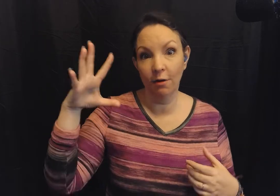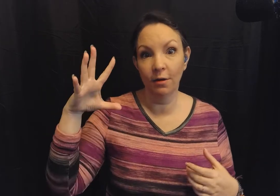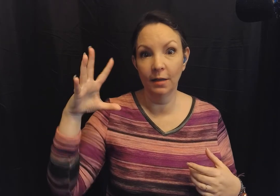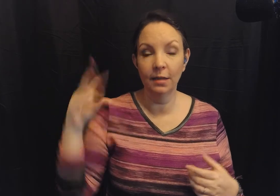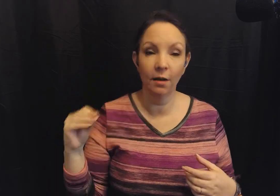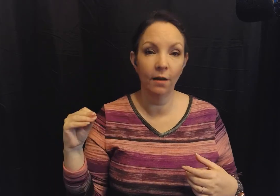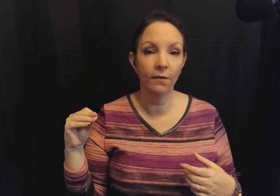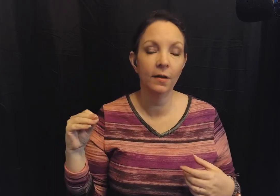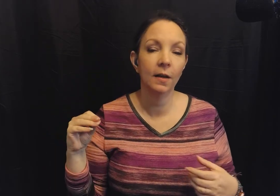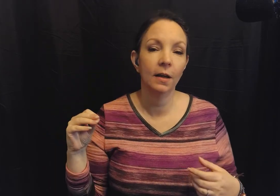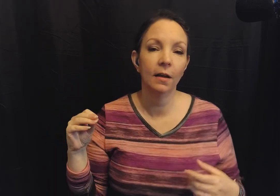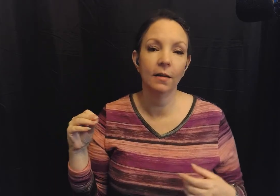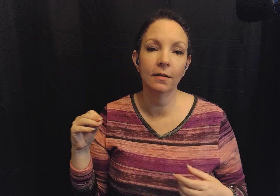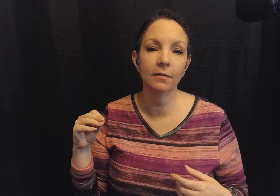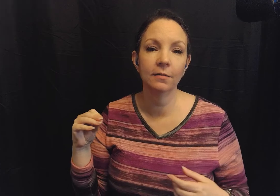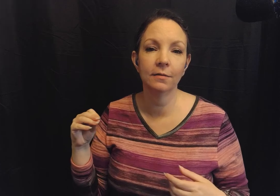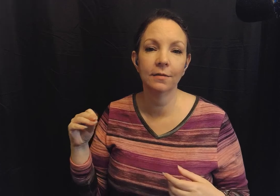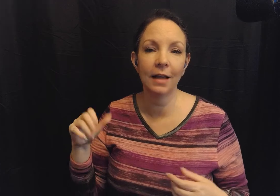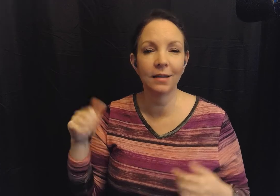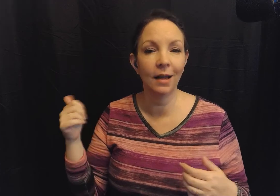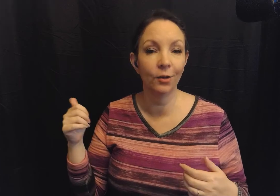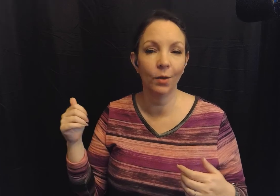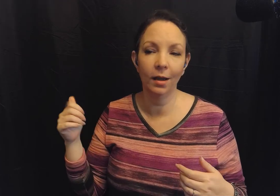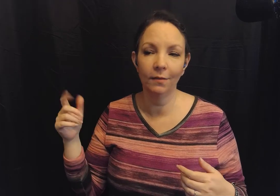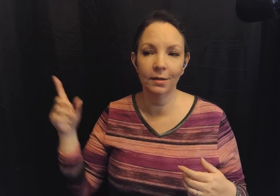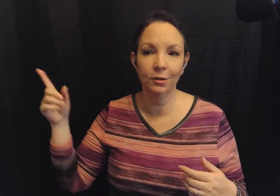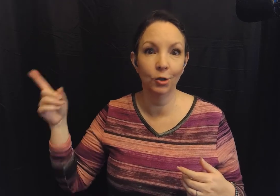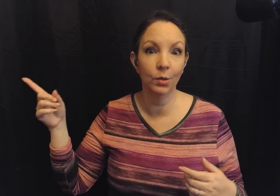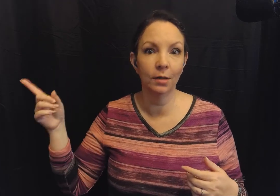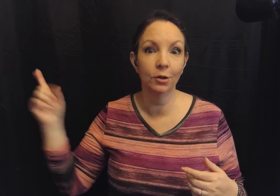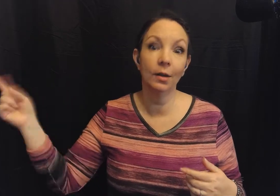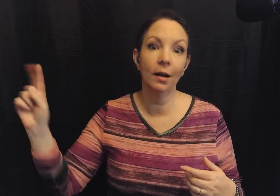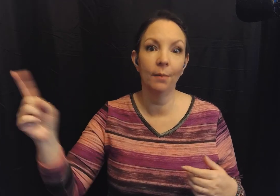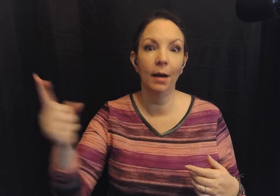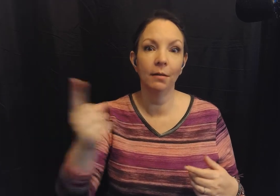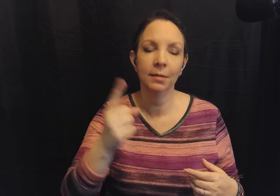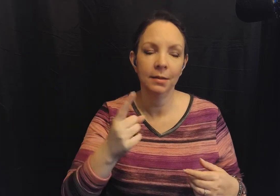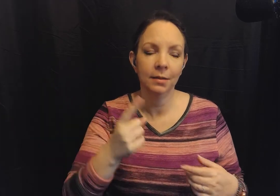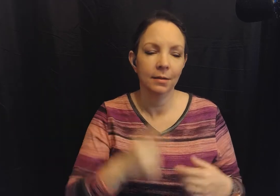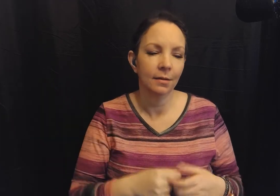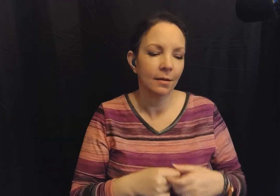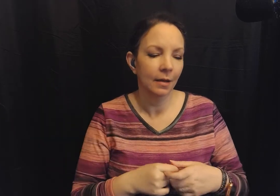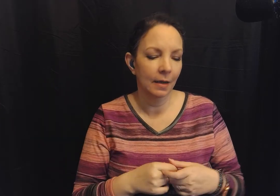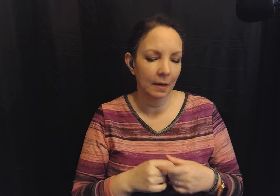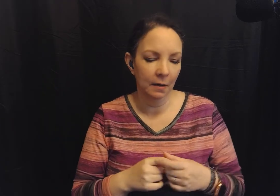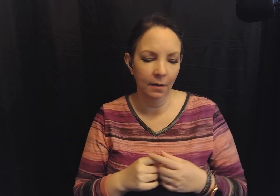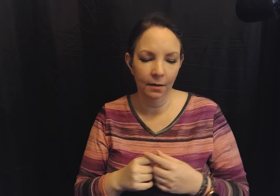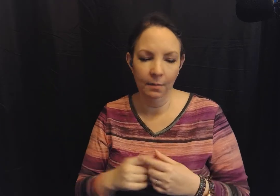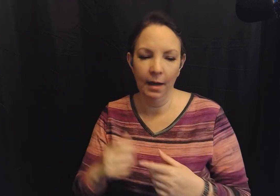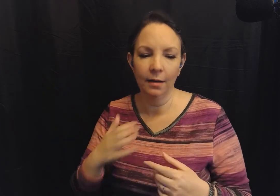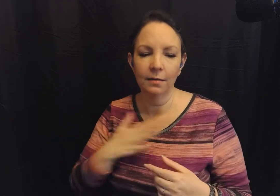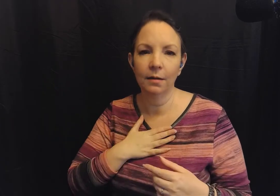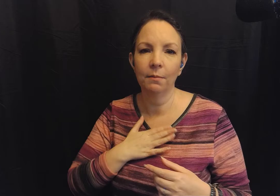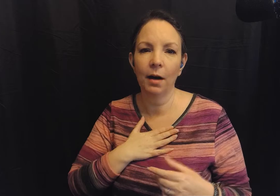lights off. And then that's another way of doing so they come out. And like in my